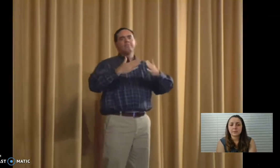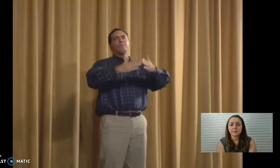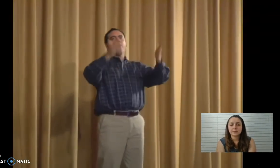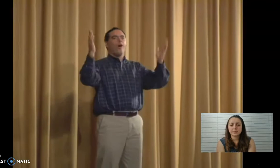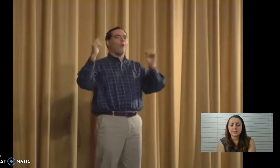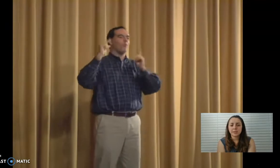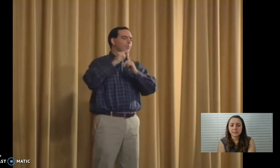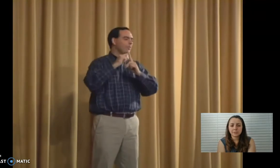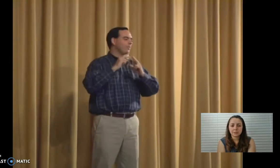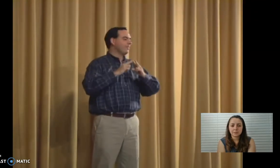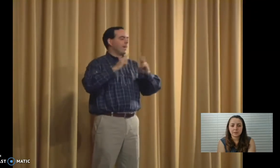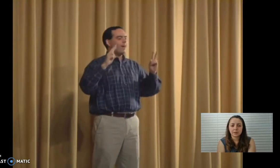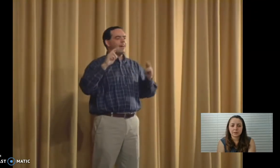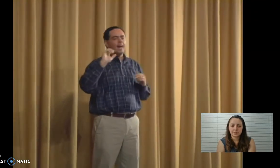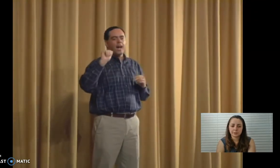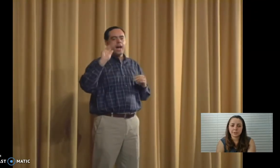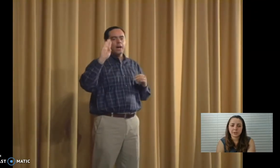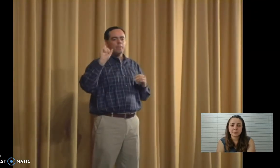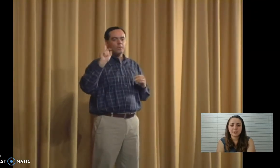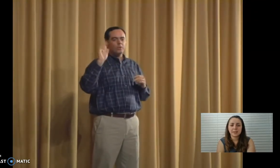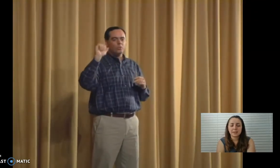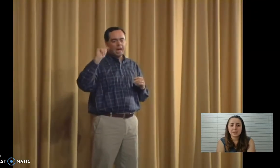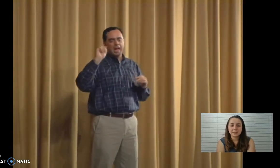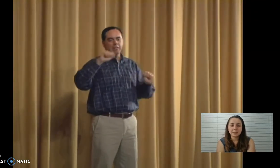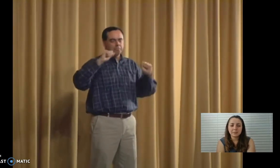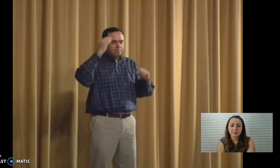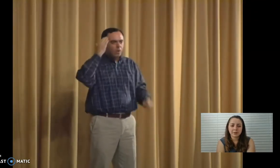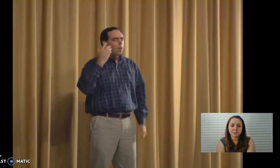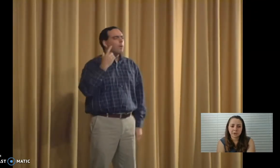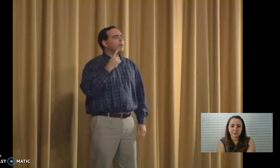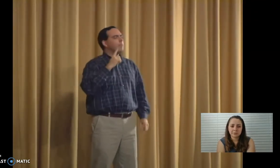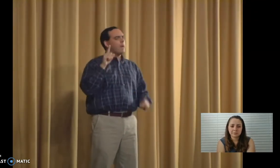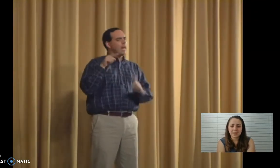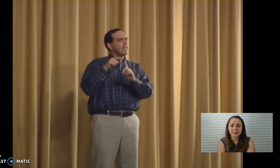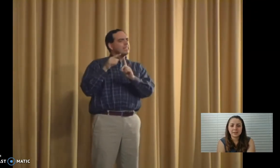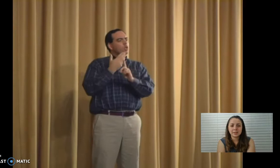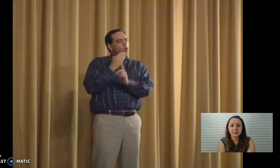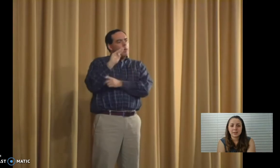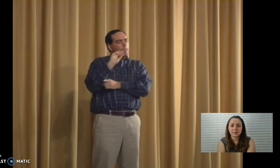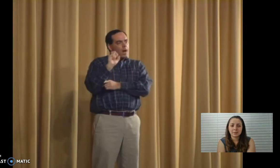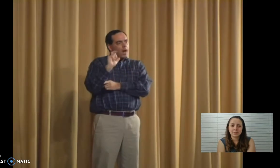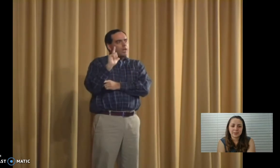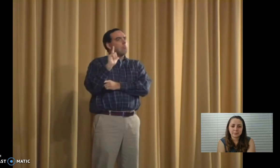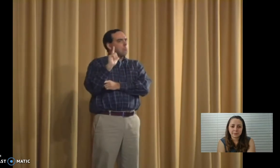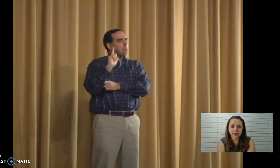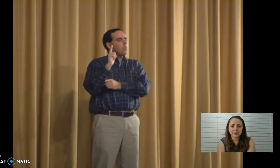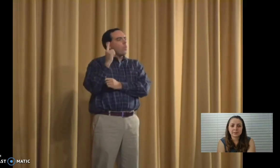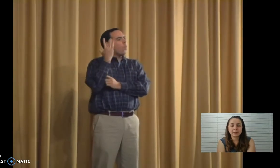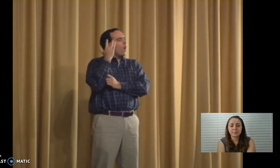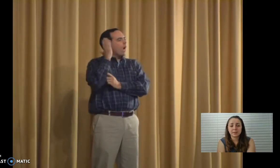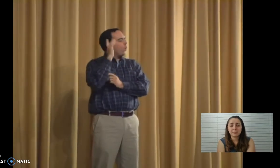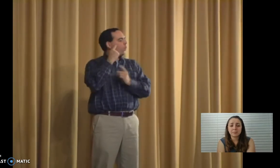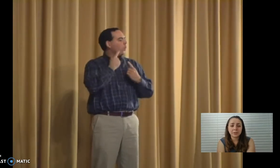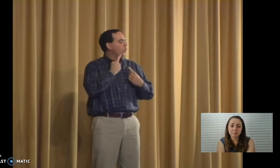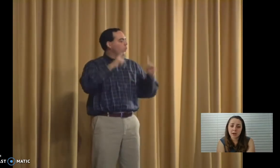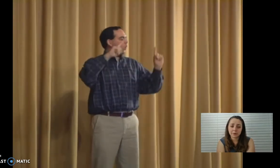So, intelligence entrepreneurship. It sounds very general and vague and almost abstract,